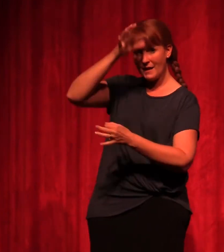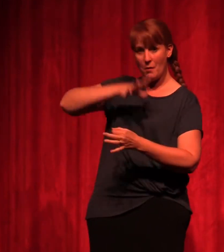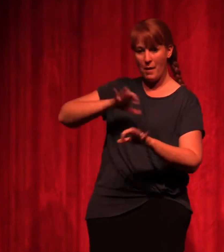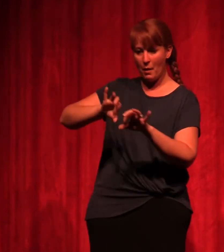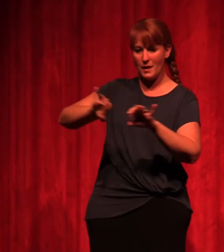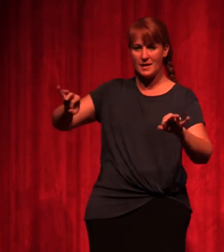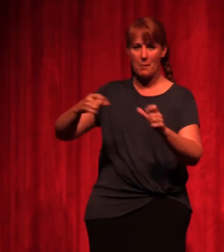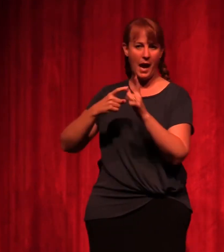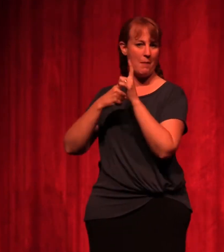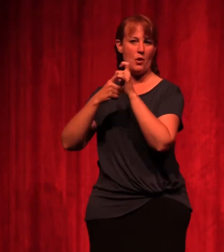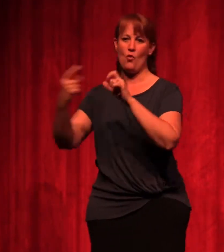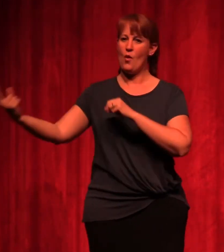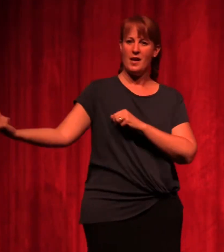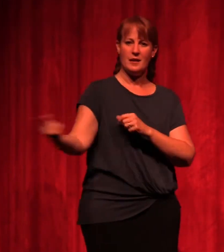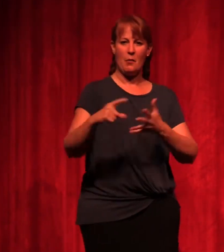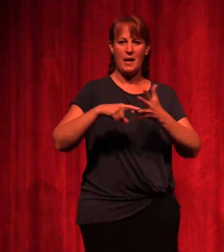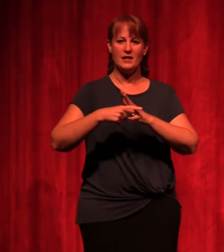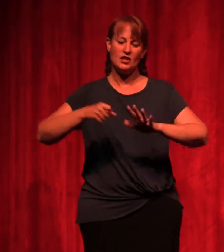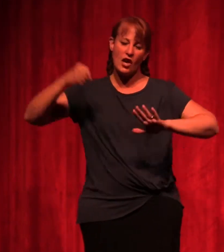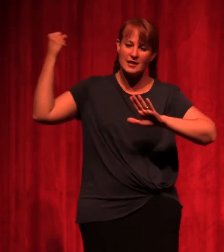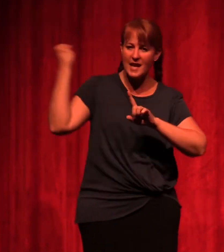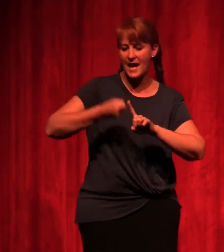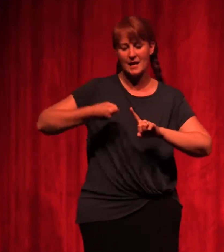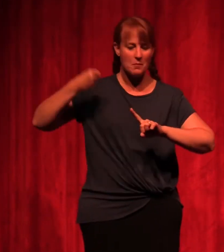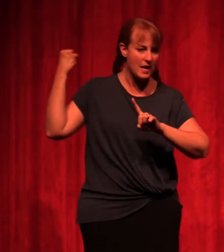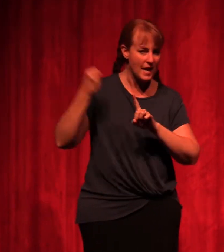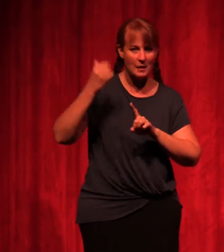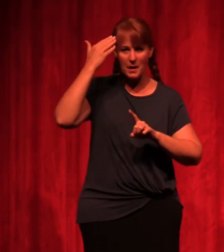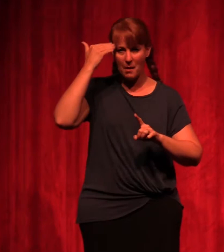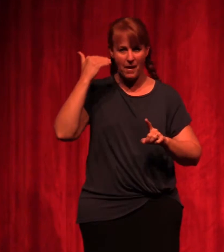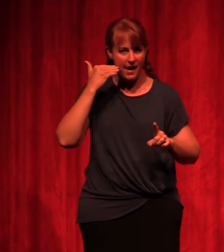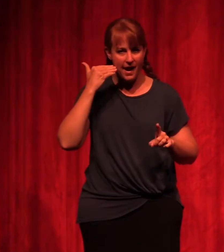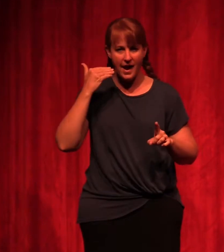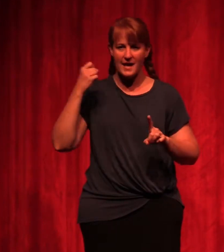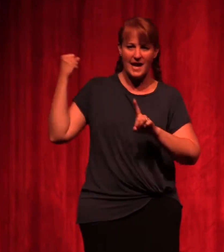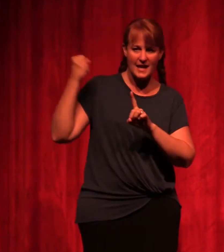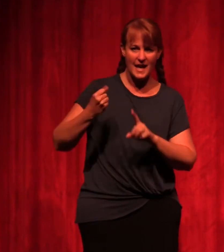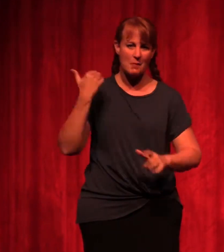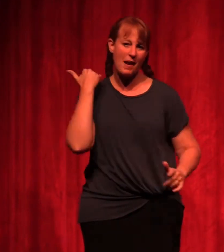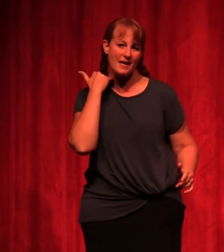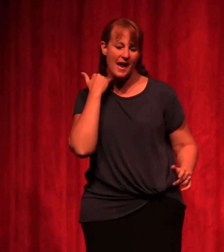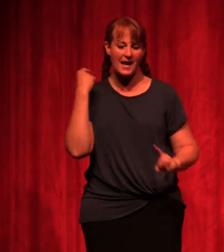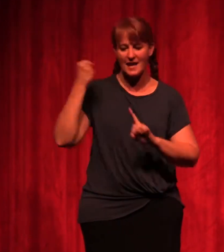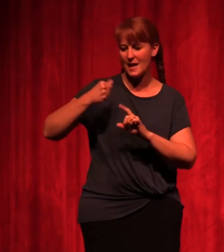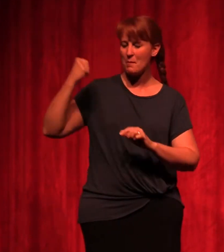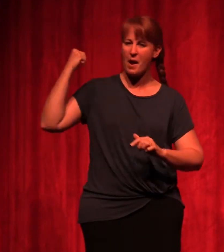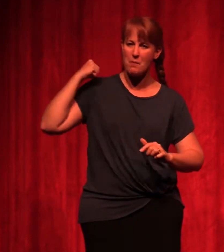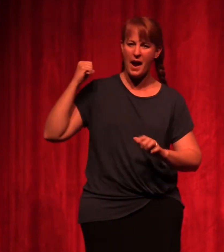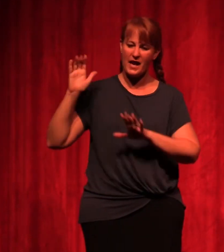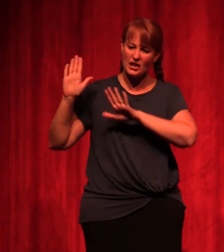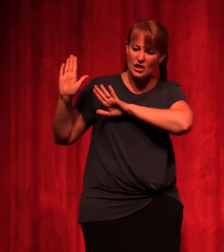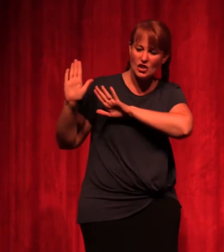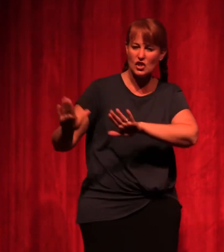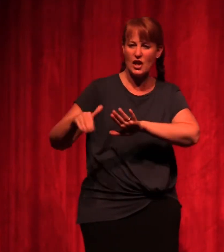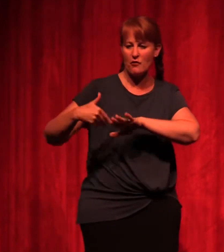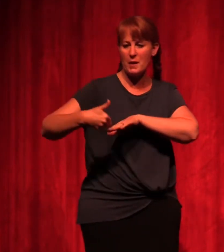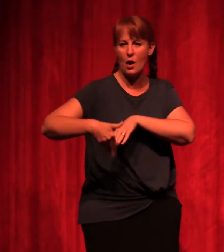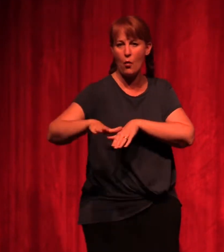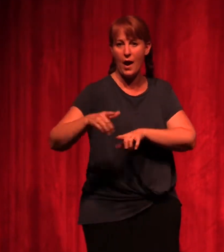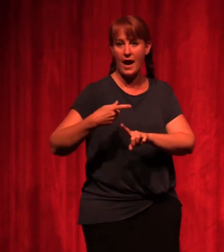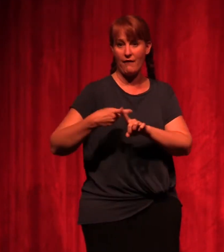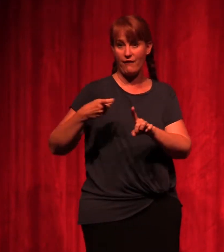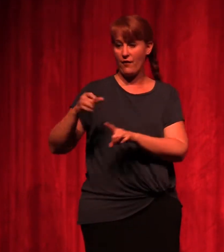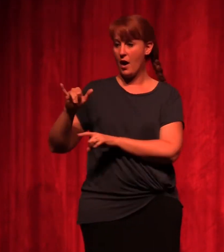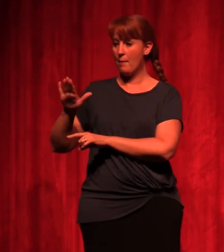pipe runs up to me and starts hitting me over my head and over my neck and my back, shoving me away